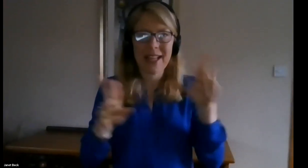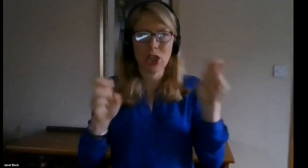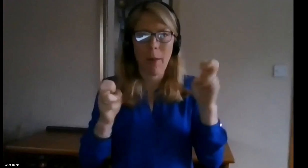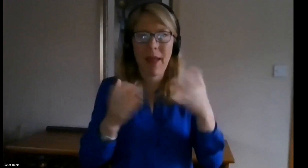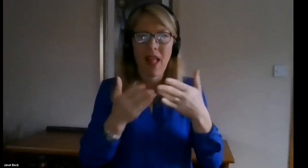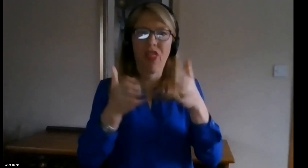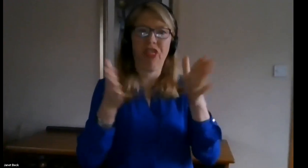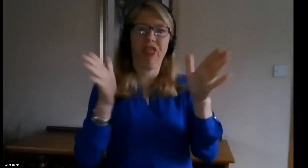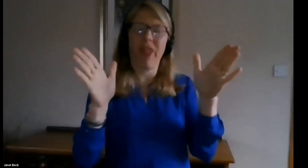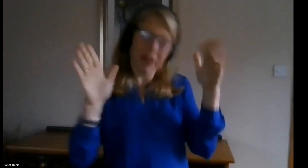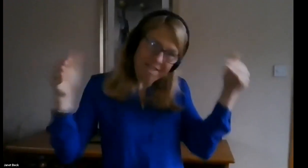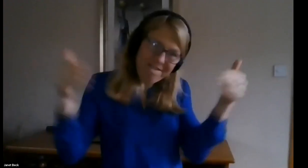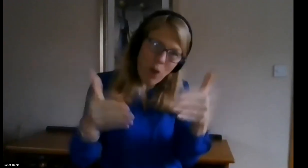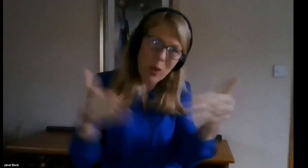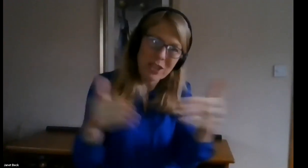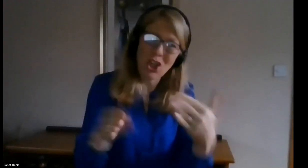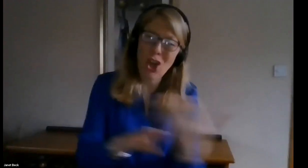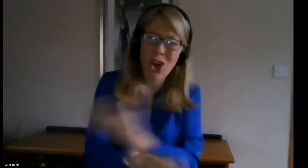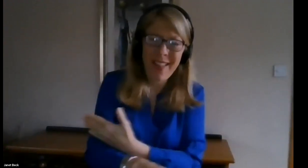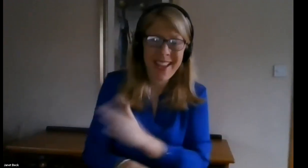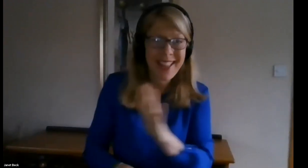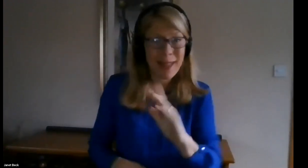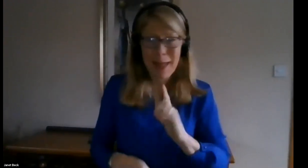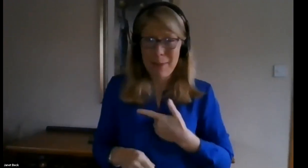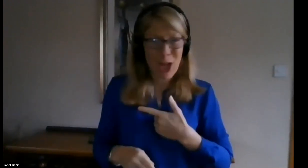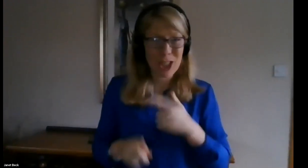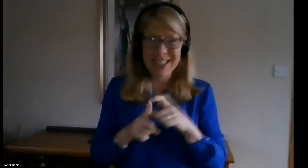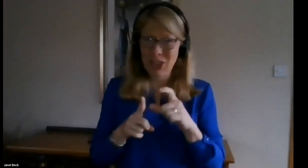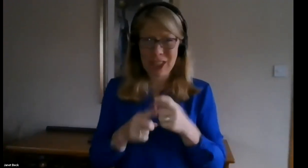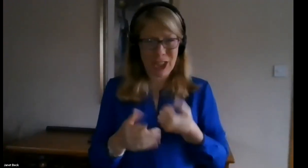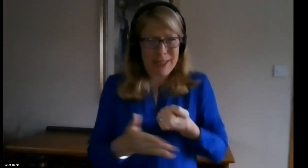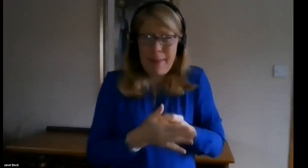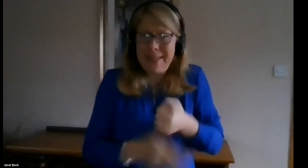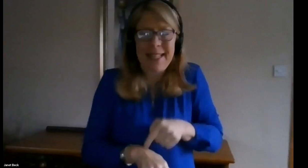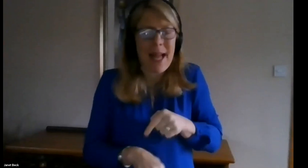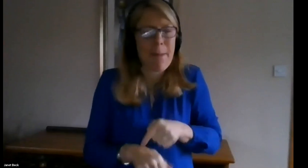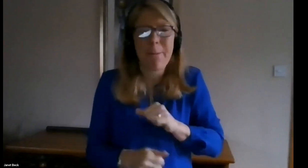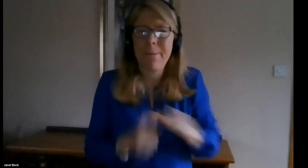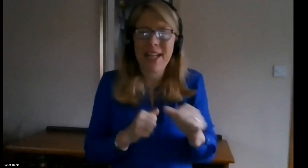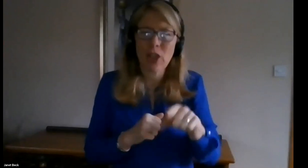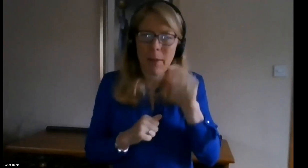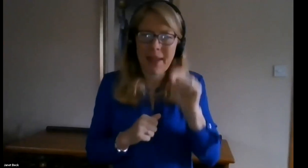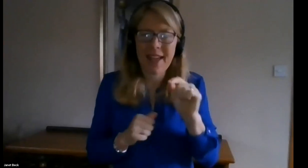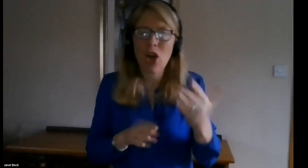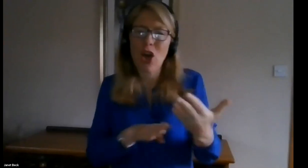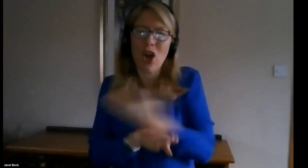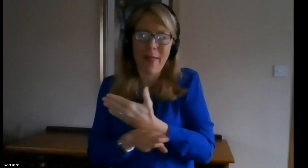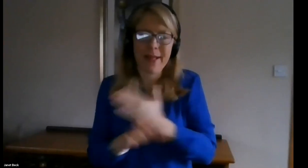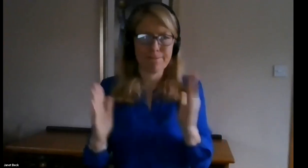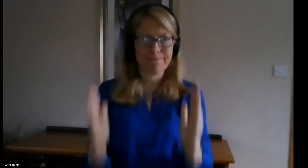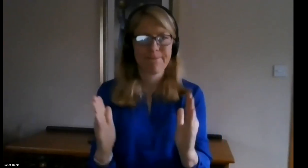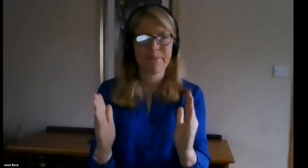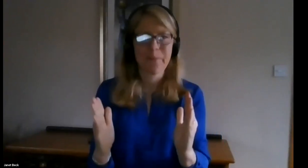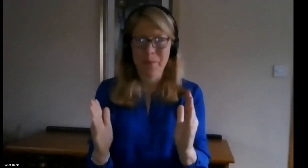start with a smaller mountain than a really, really high mountain that you've got to climb. So make a good plan, know where you're going, but don't worry about